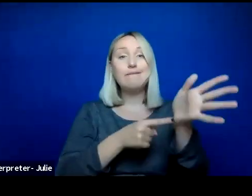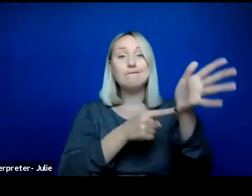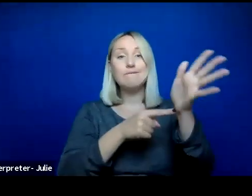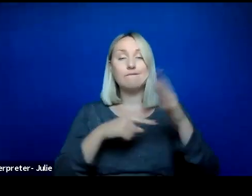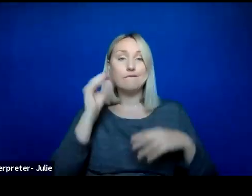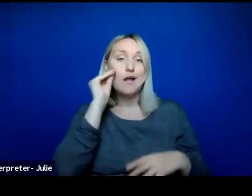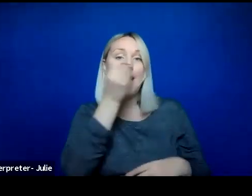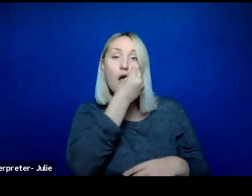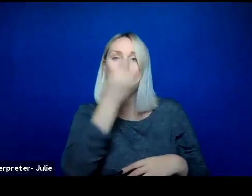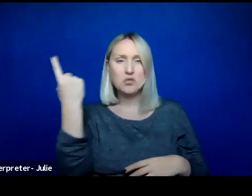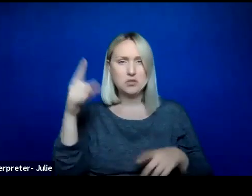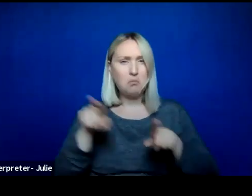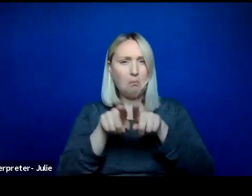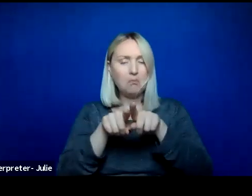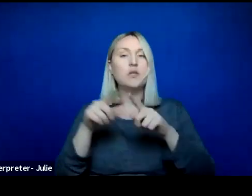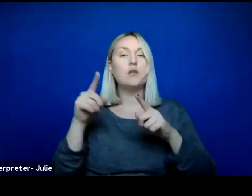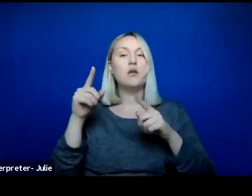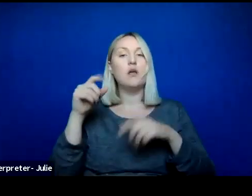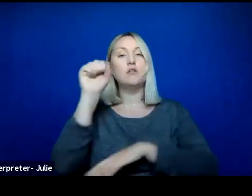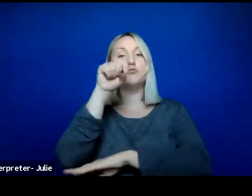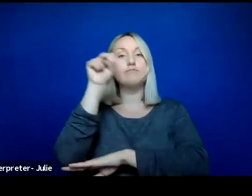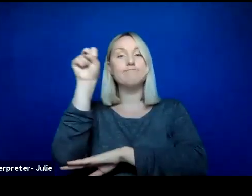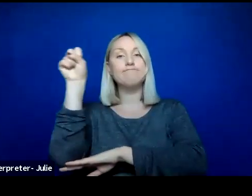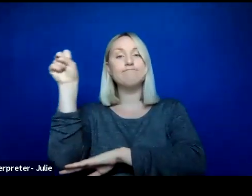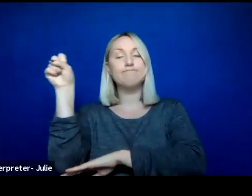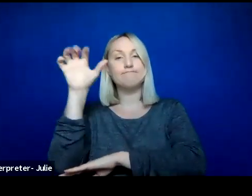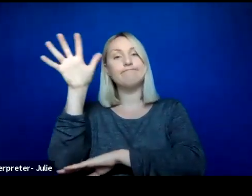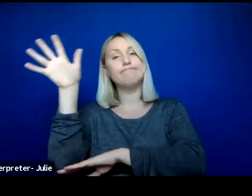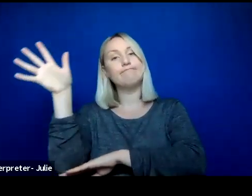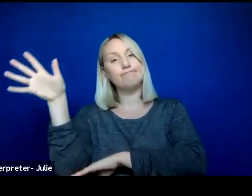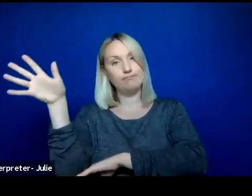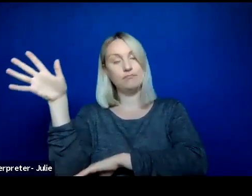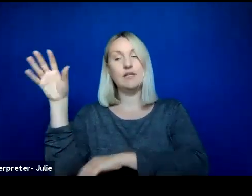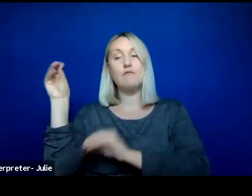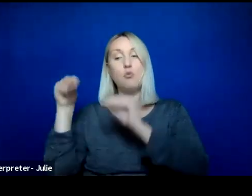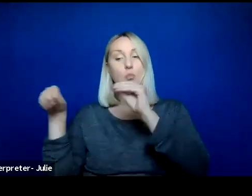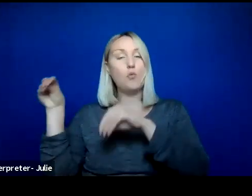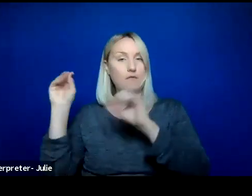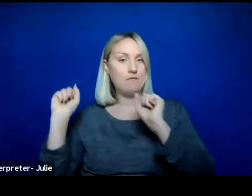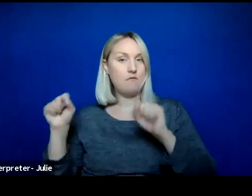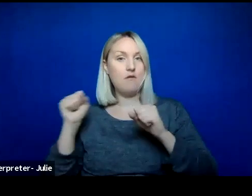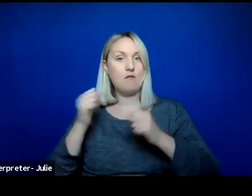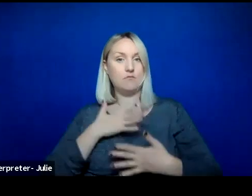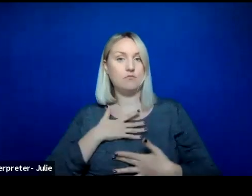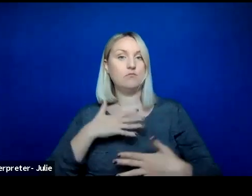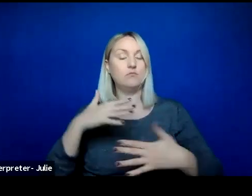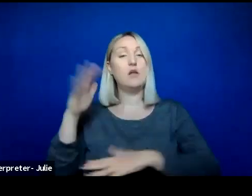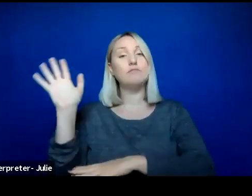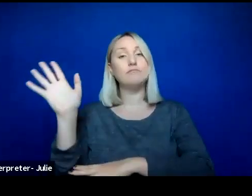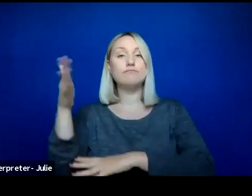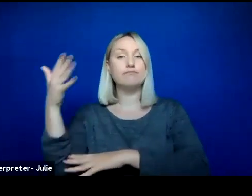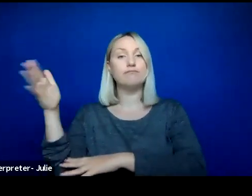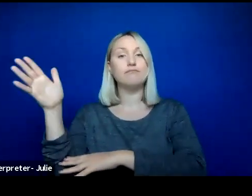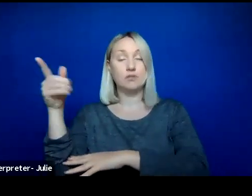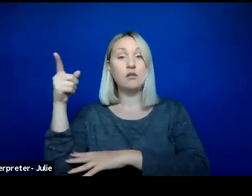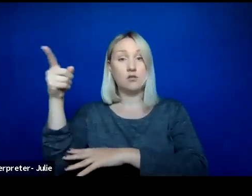flowers, just slowly bending, even moving lightly like in a breeze. You